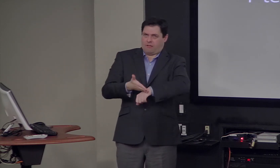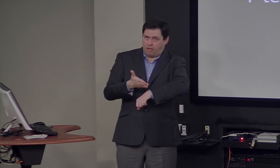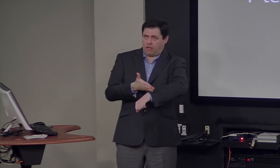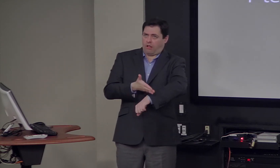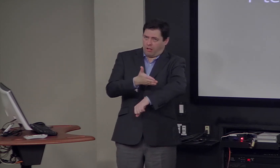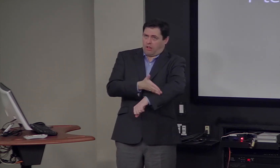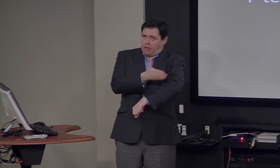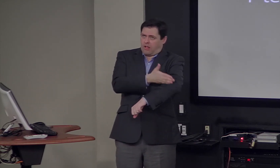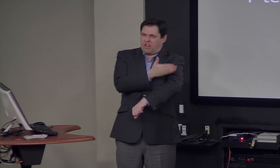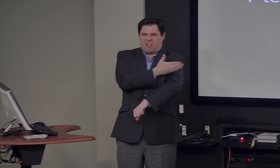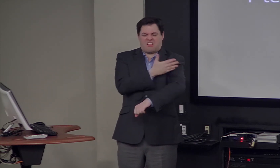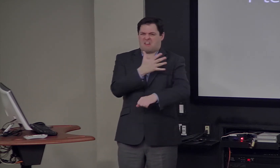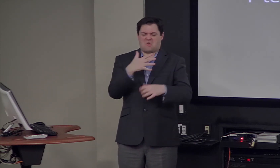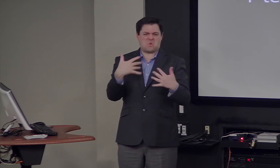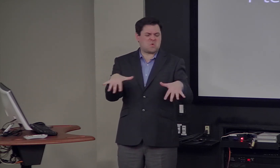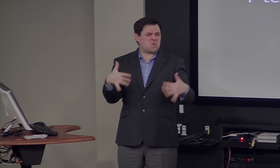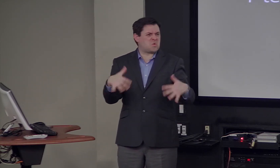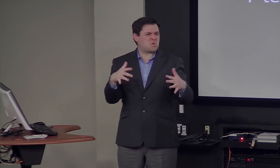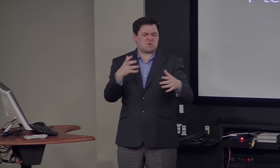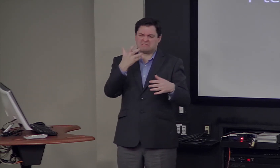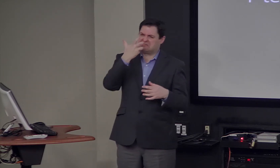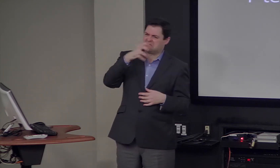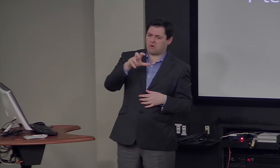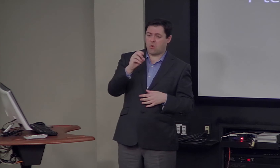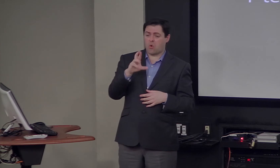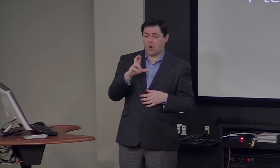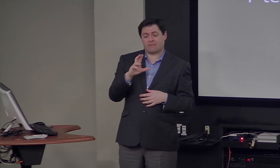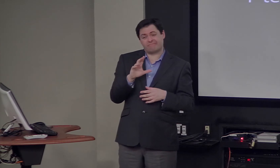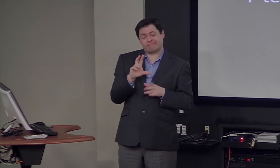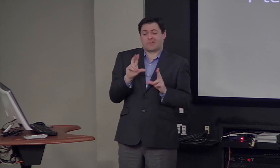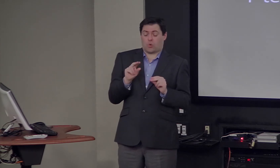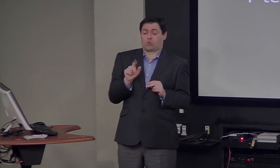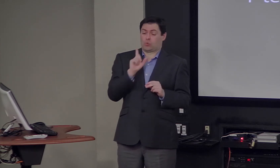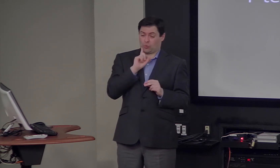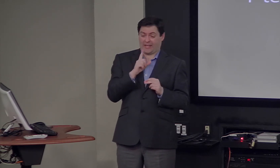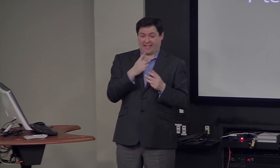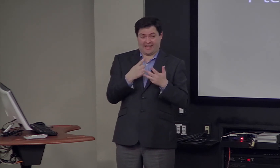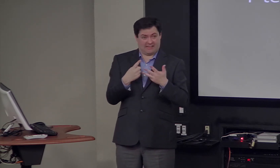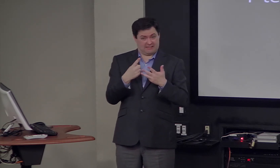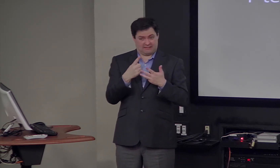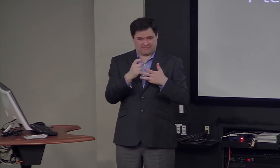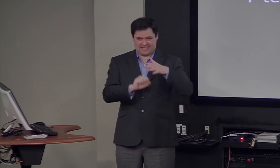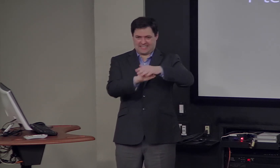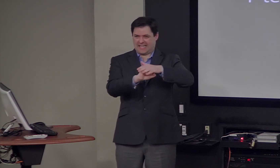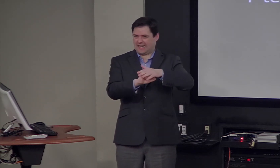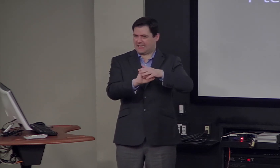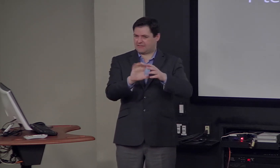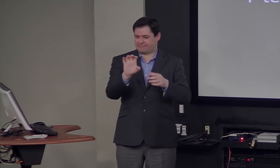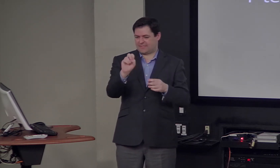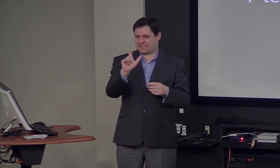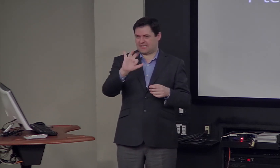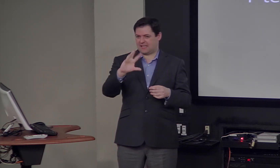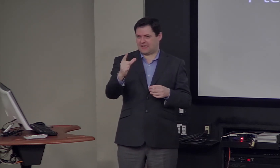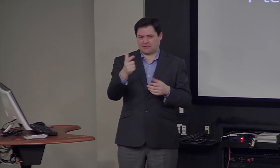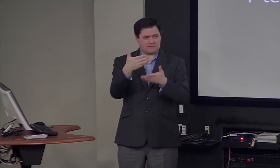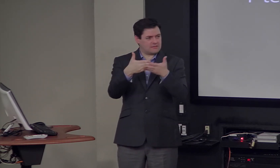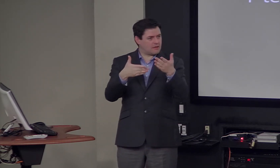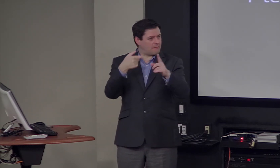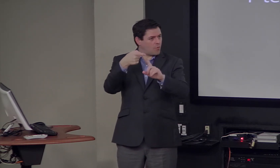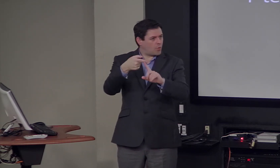out. As interpreters first begin learning a language, oftentimes they develop those skills and they may continue learning,